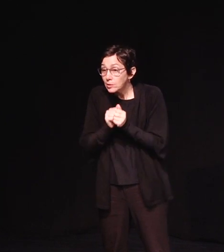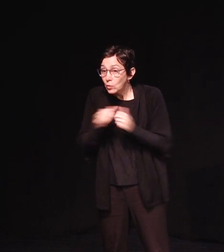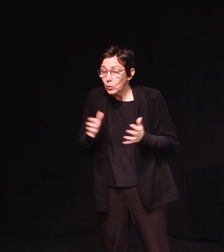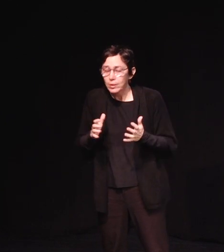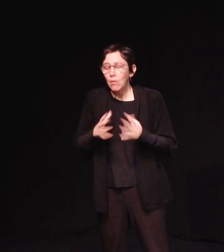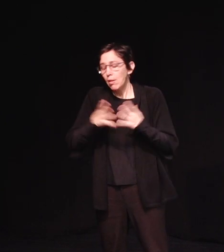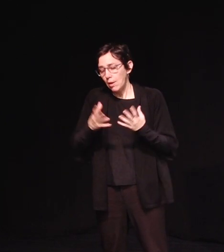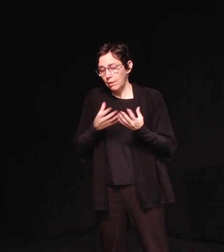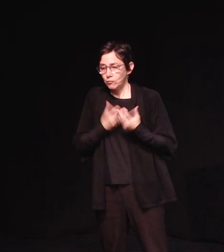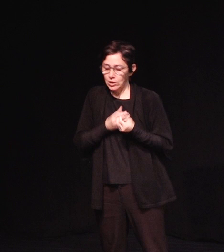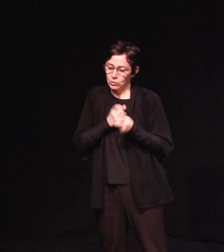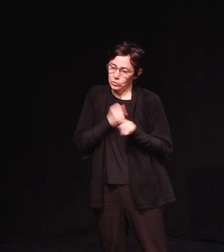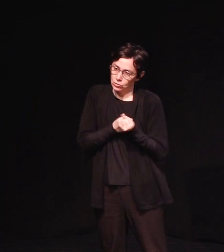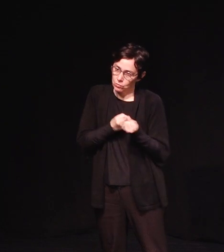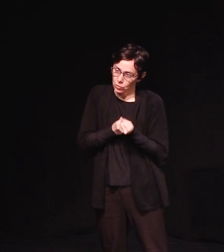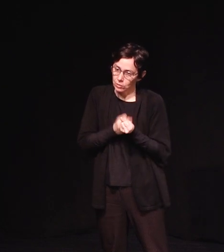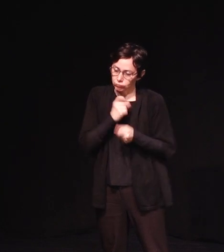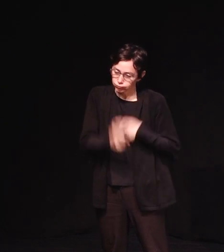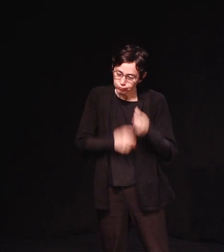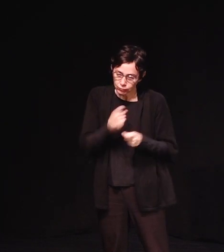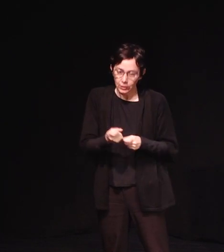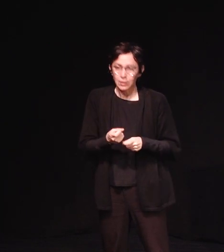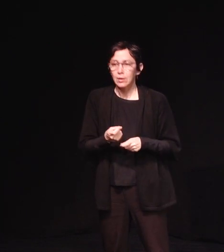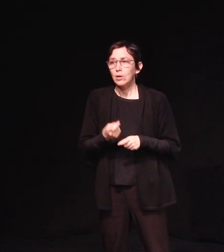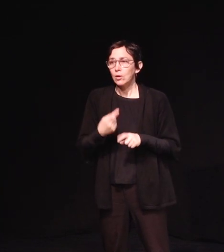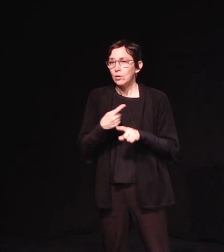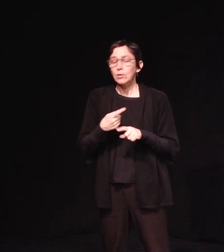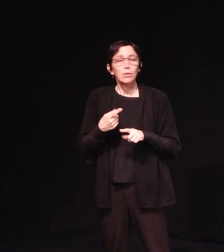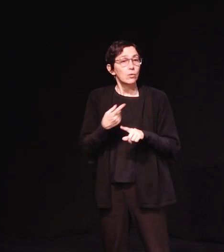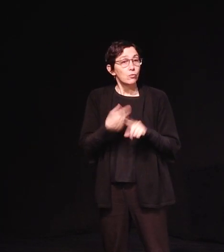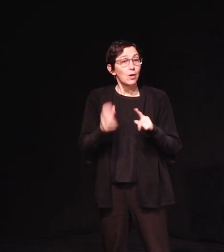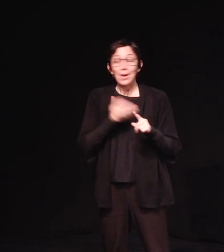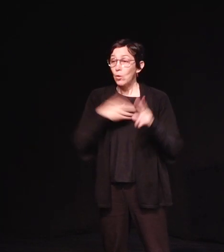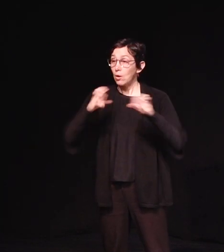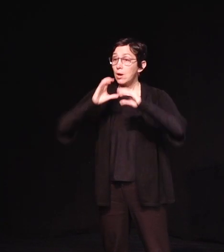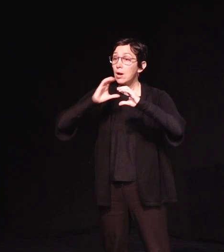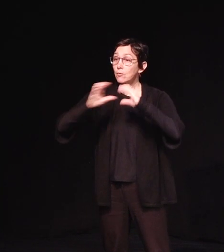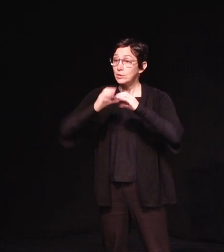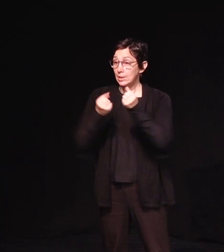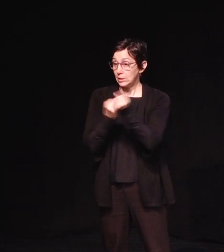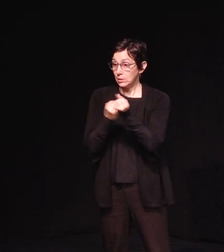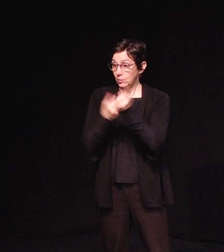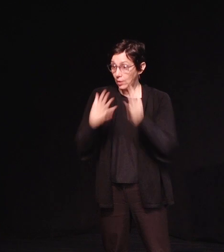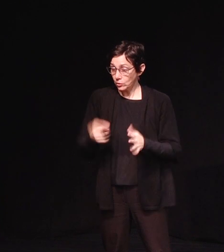of a wonderful partnership that has grown over the years with our conversation sponsor this year, Pfizer. Thank you so much to the folks from